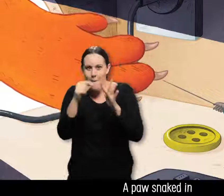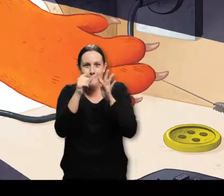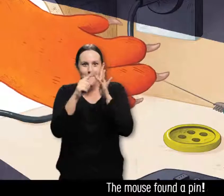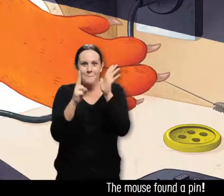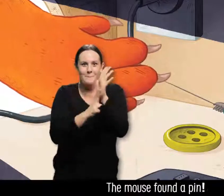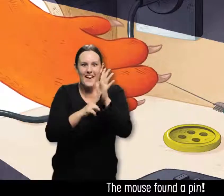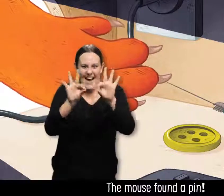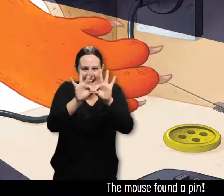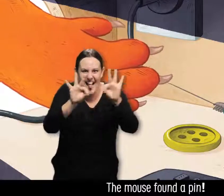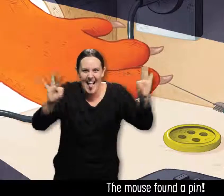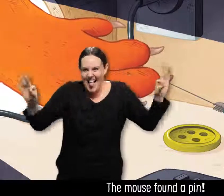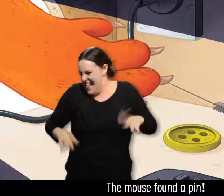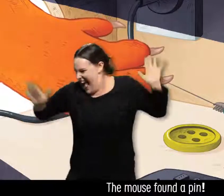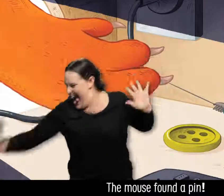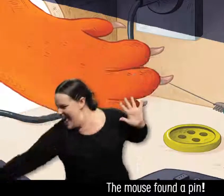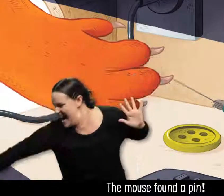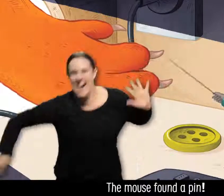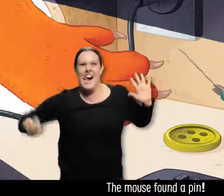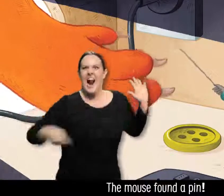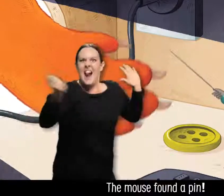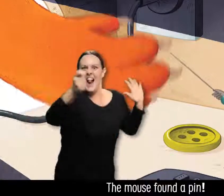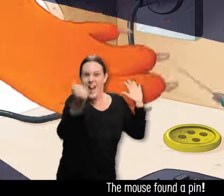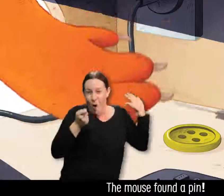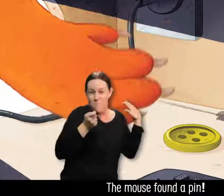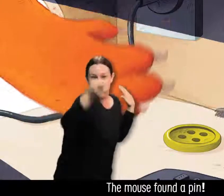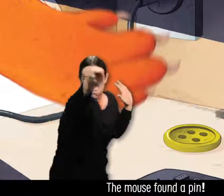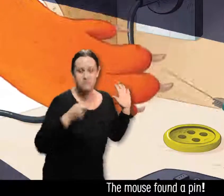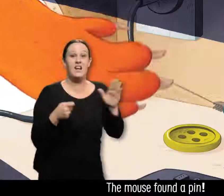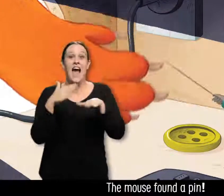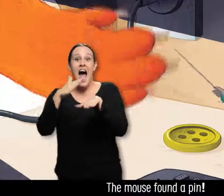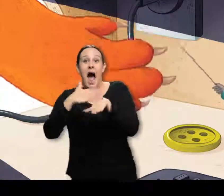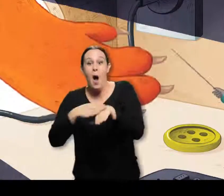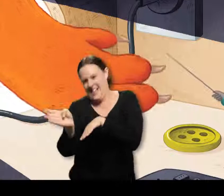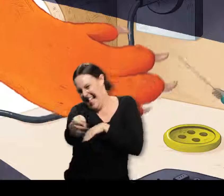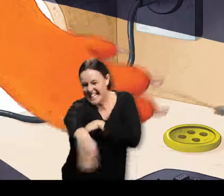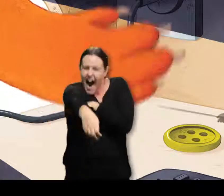in the mouse found a pin